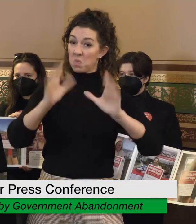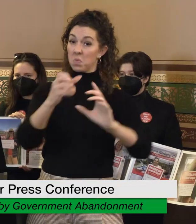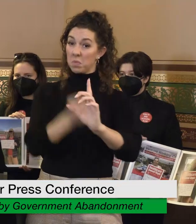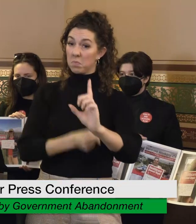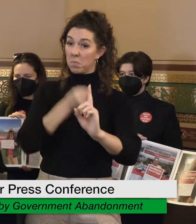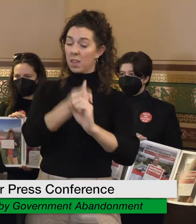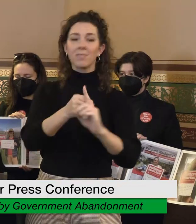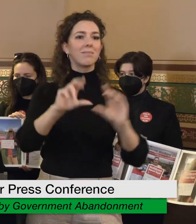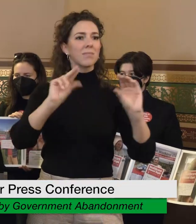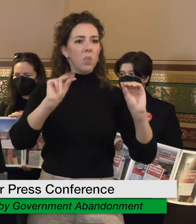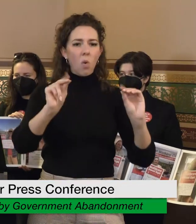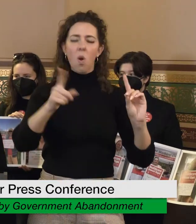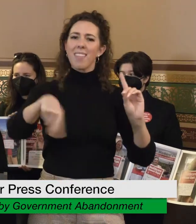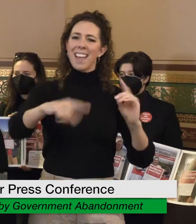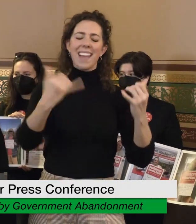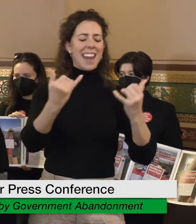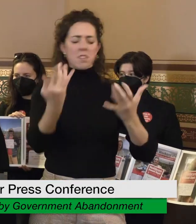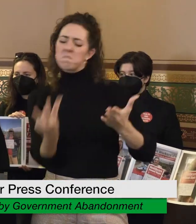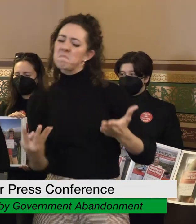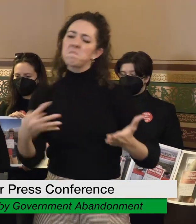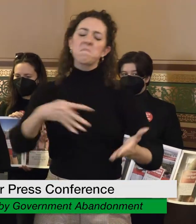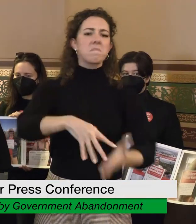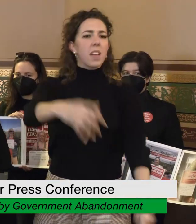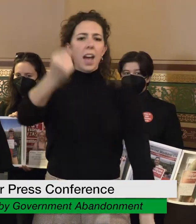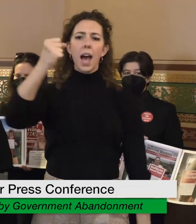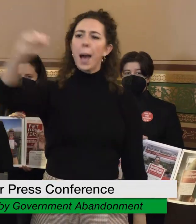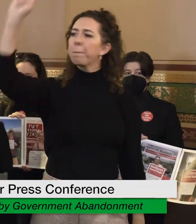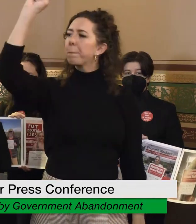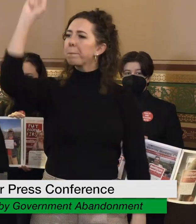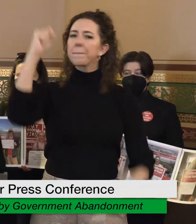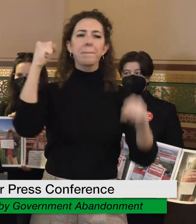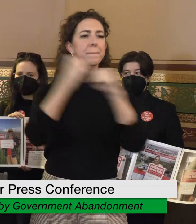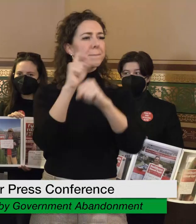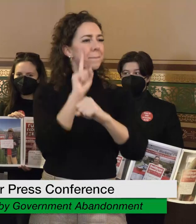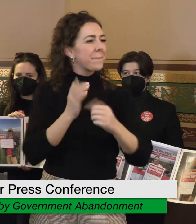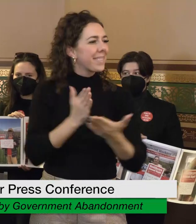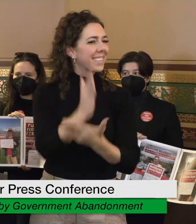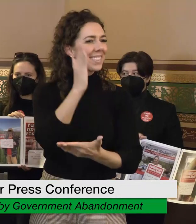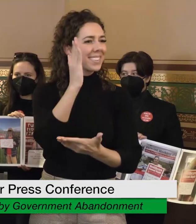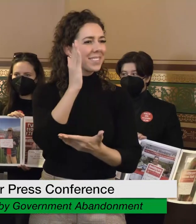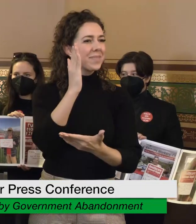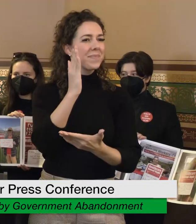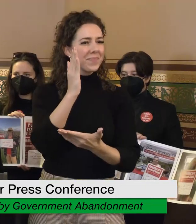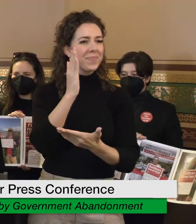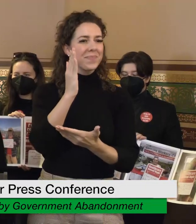are organizing and fighting for our rights.